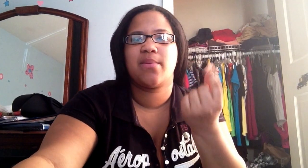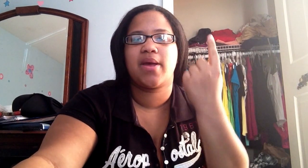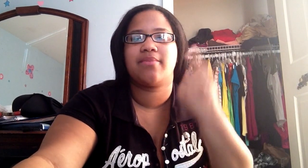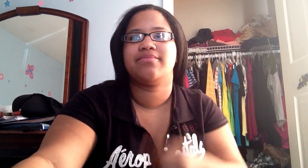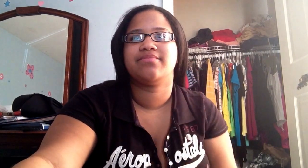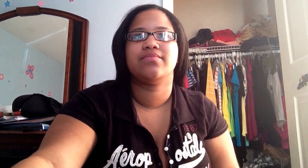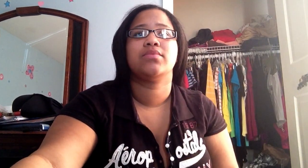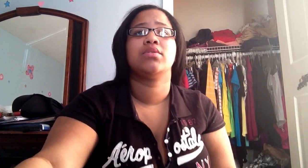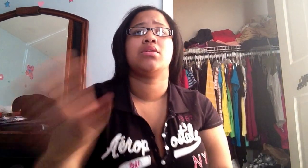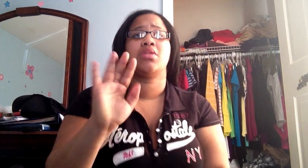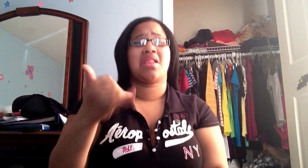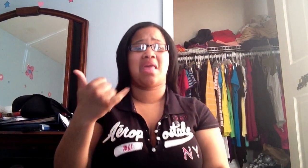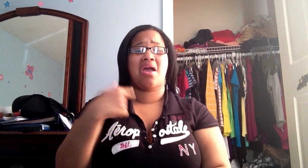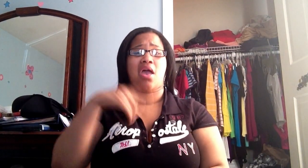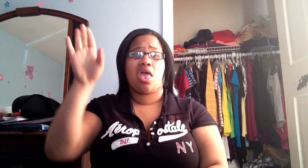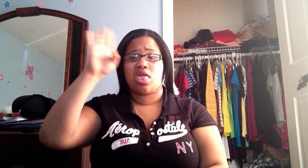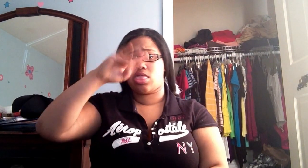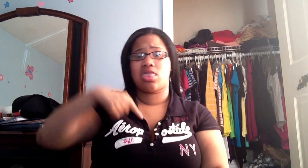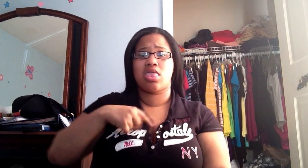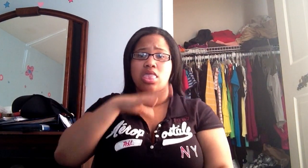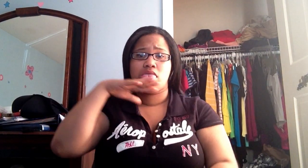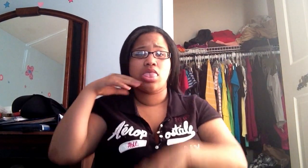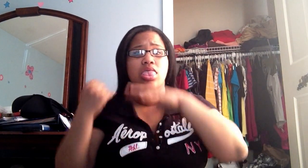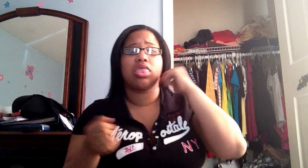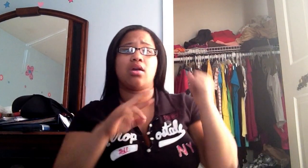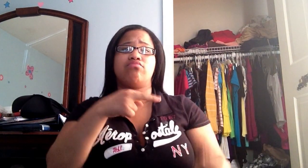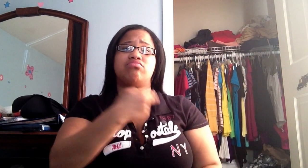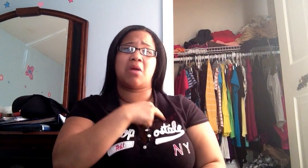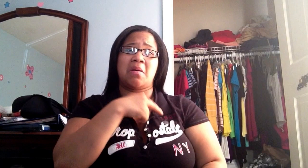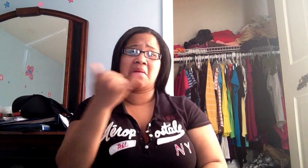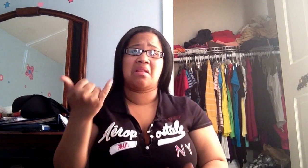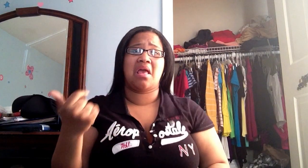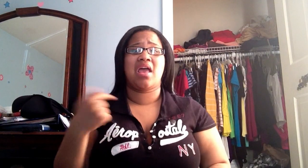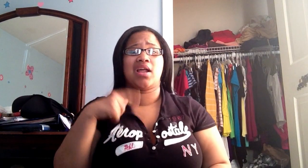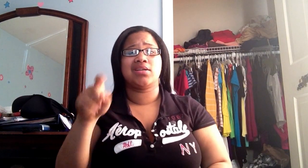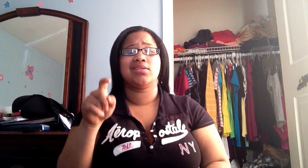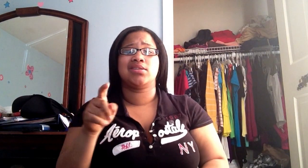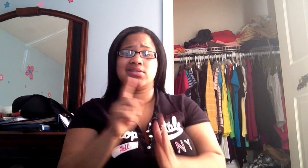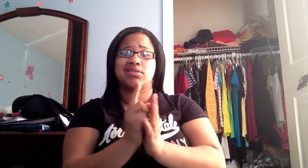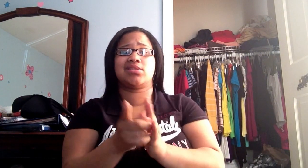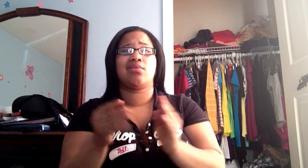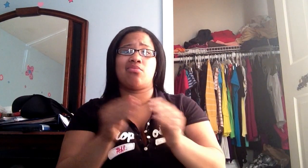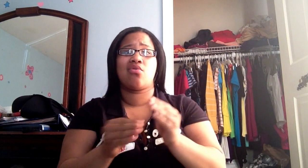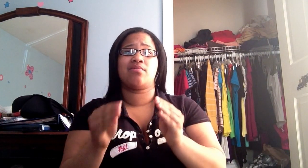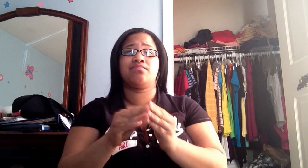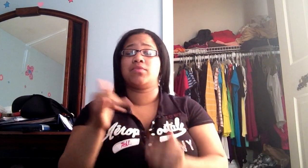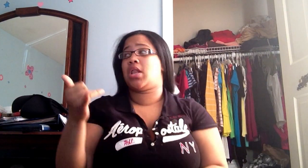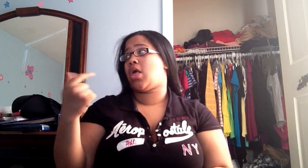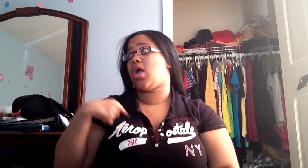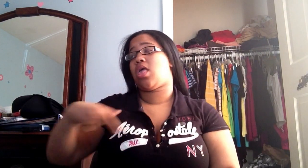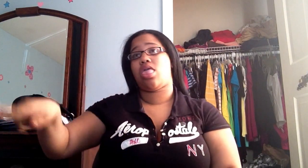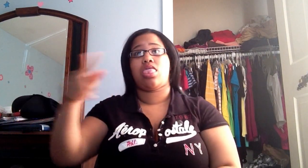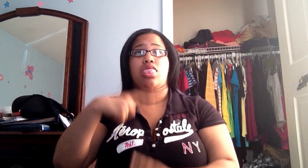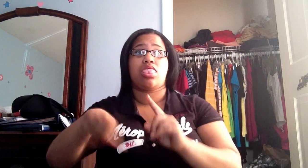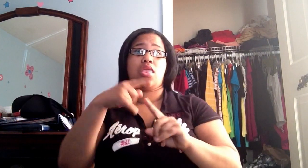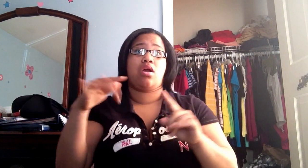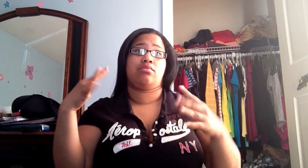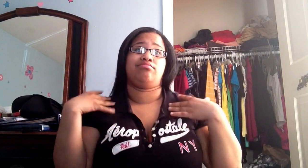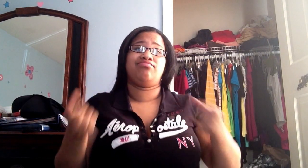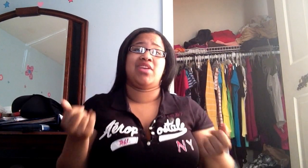My goodies, not my goodies. I got a sick reputation for handling brawls. All I need is me a few seconds to morgue, and this is a rap. Tell the lady bring my lap, and I ain't coming